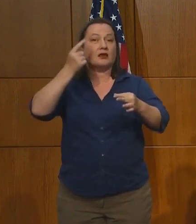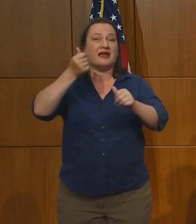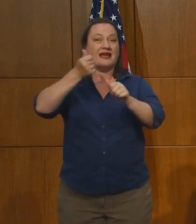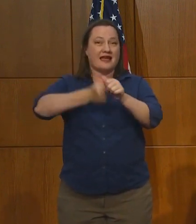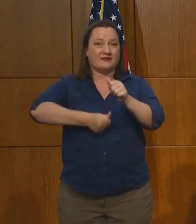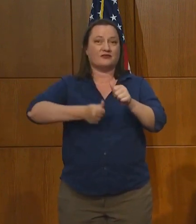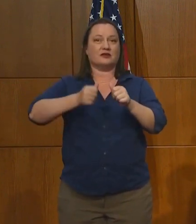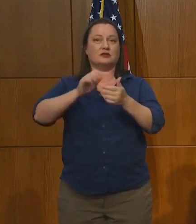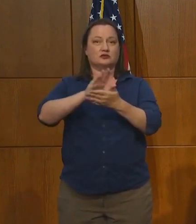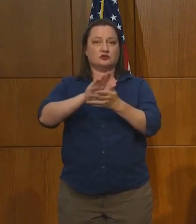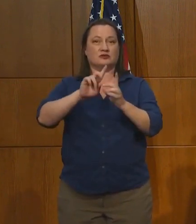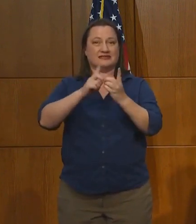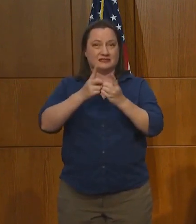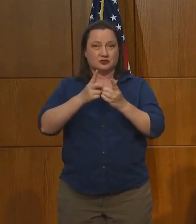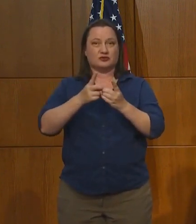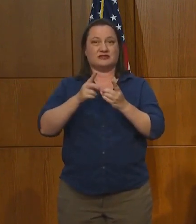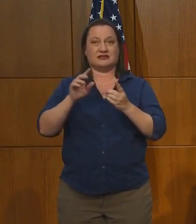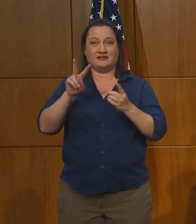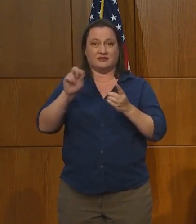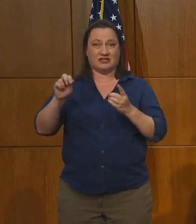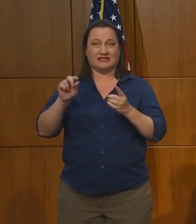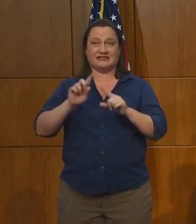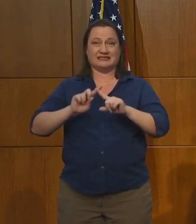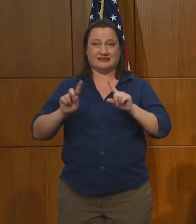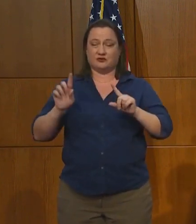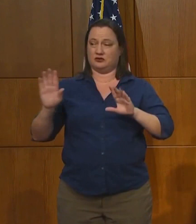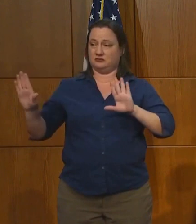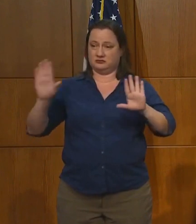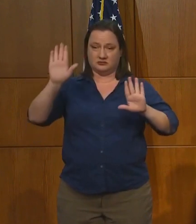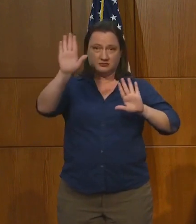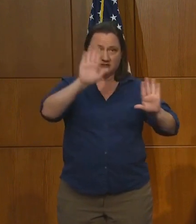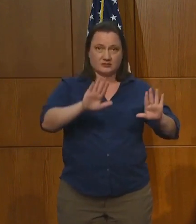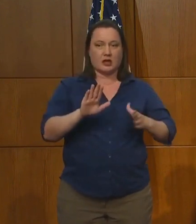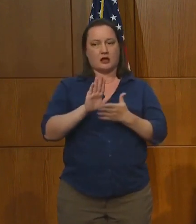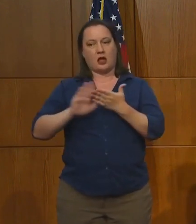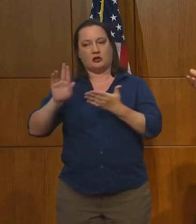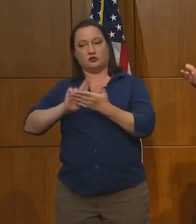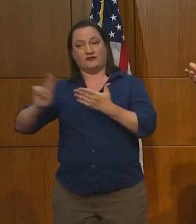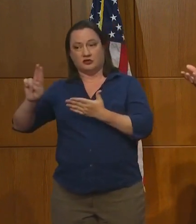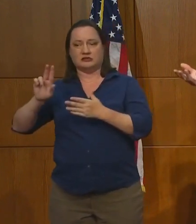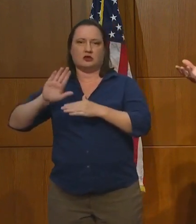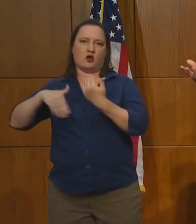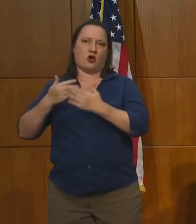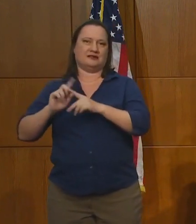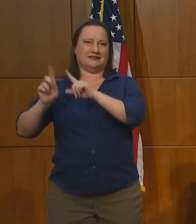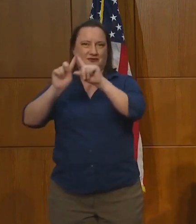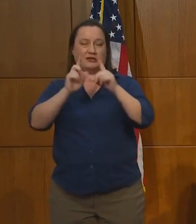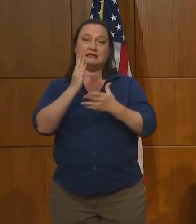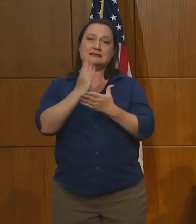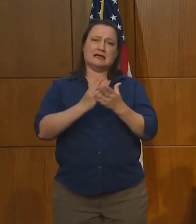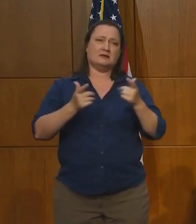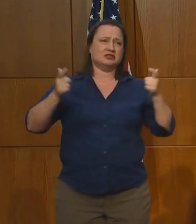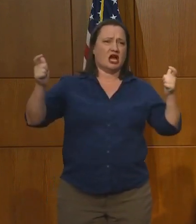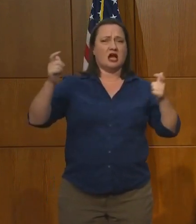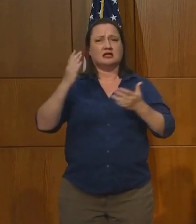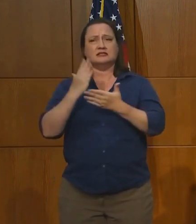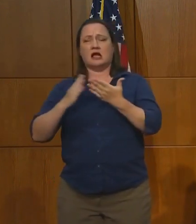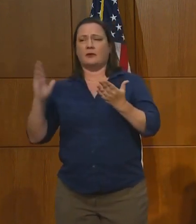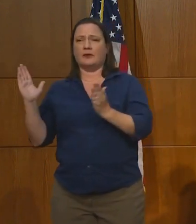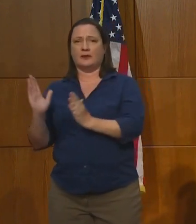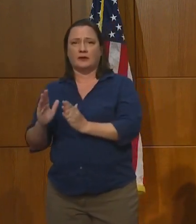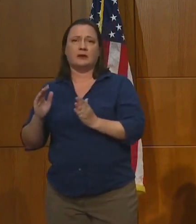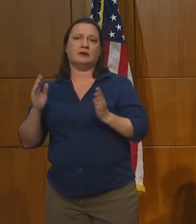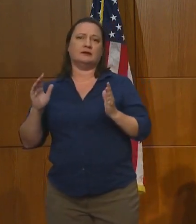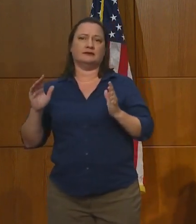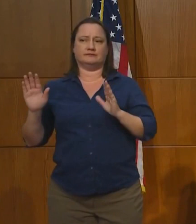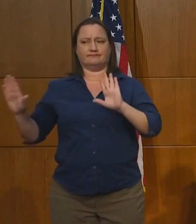district in Virginia is different. Colleges and universities have different situations. Some of them are large, as you know, and some